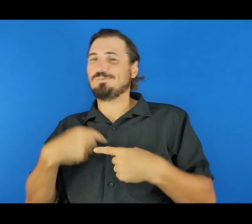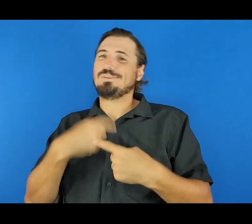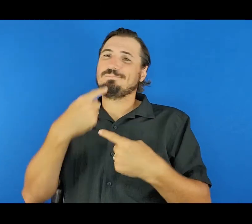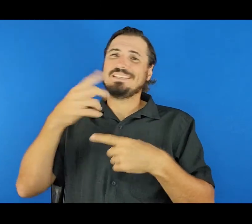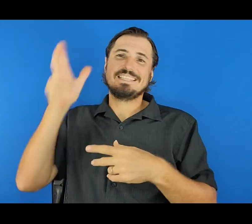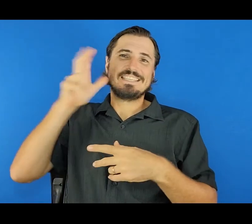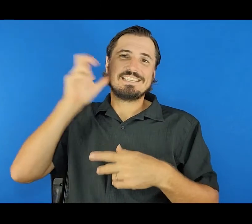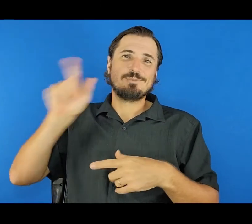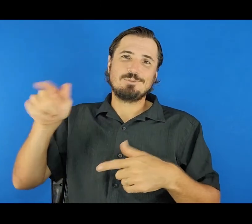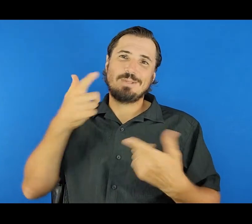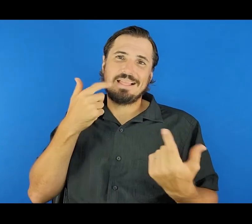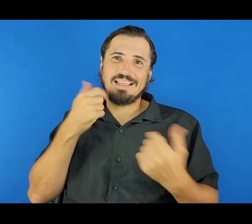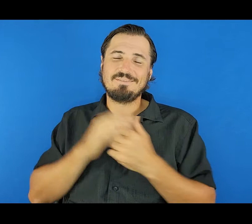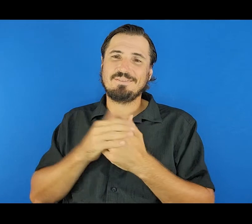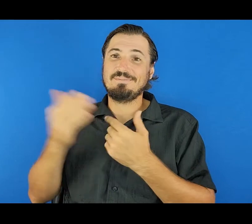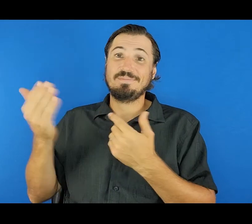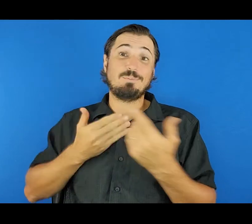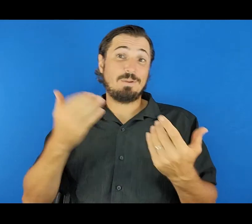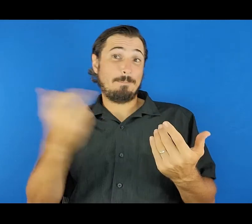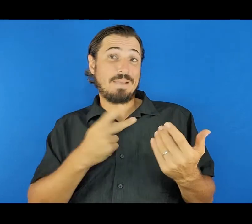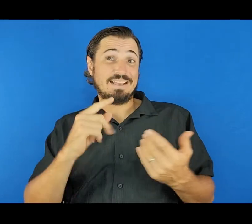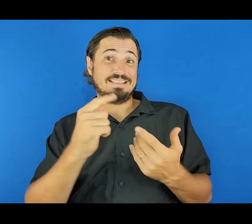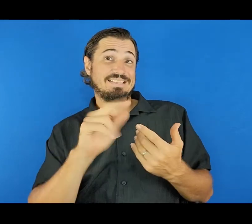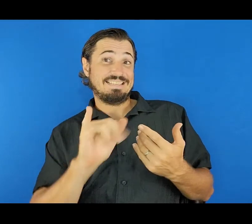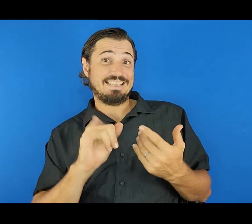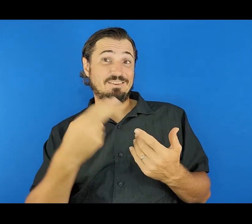by your lanai for a drink when we miss hearing your laugh.